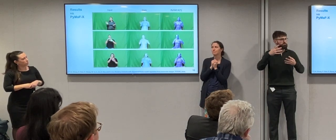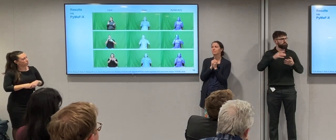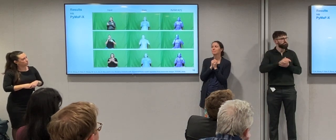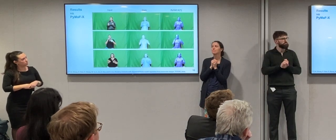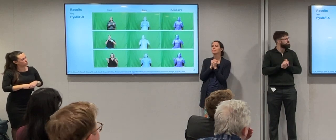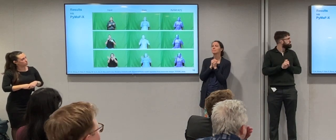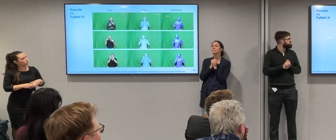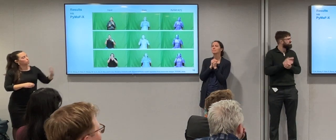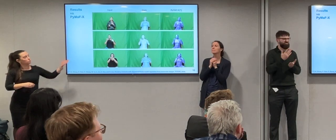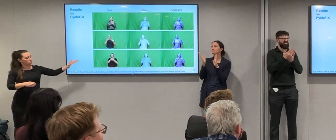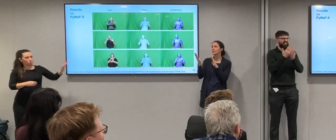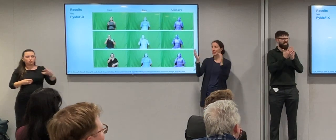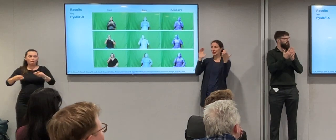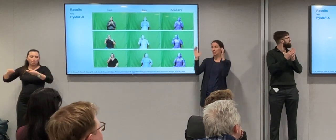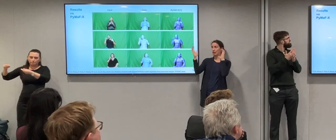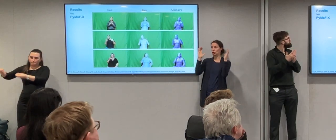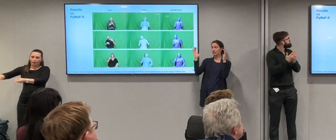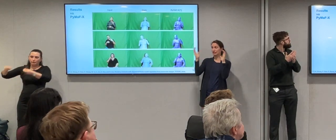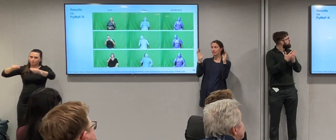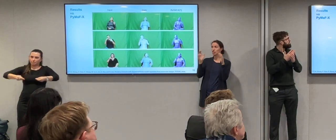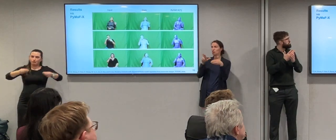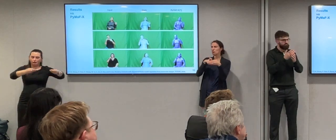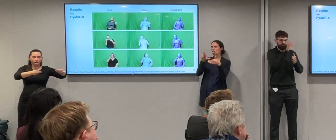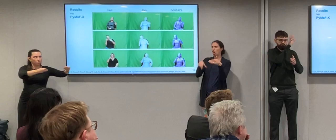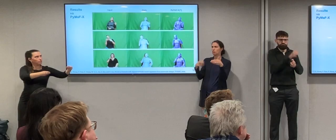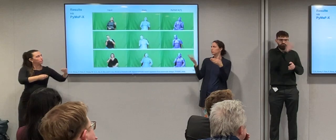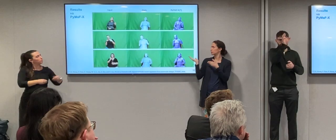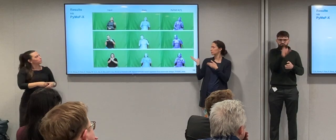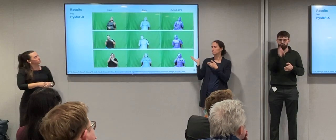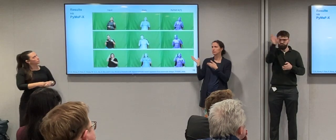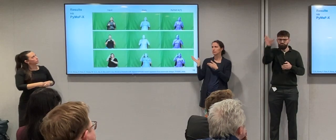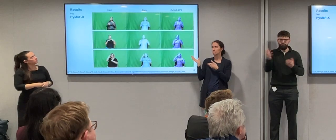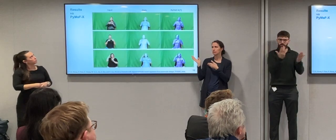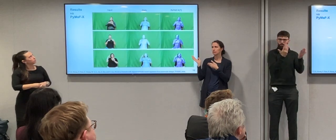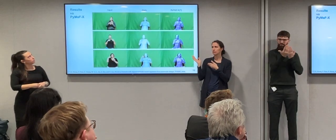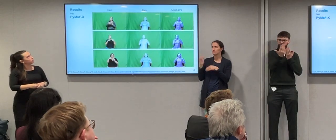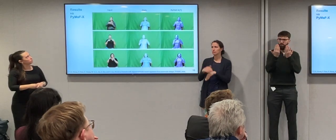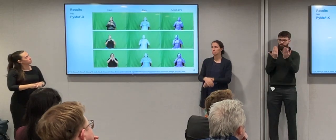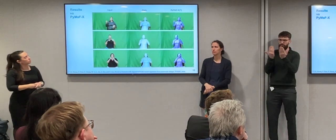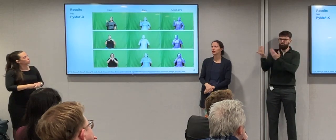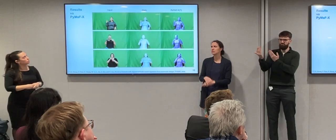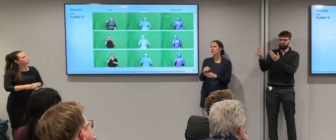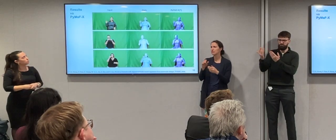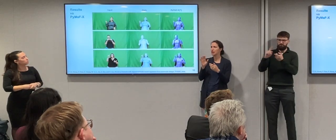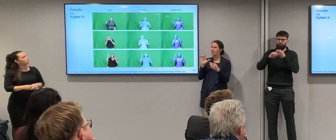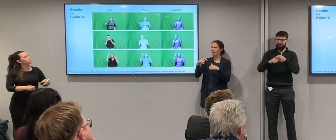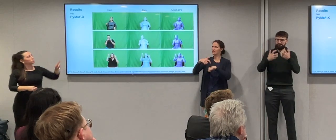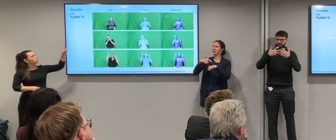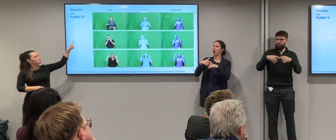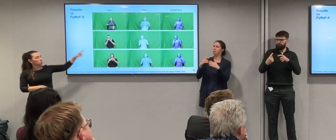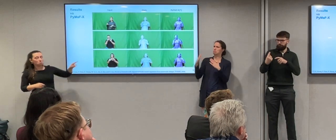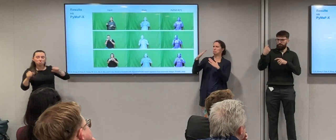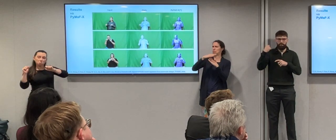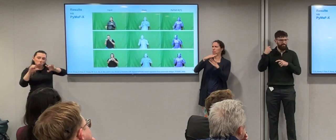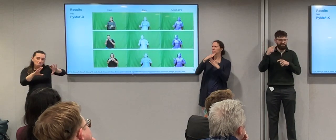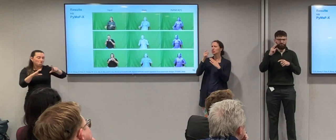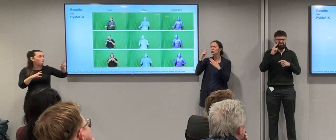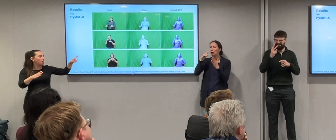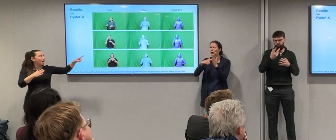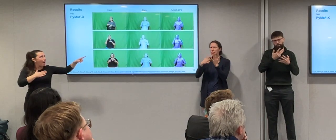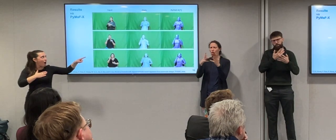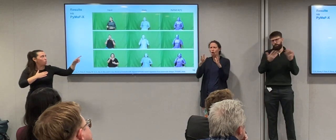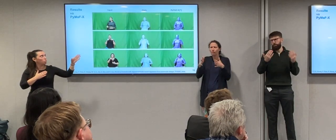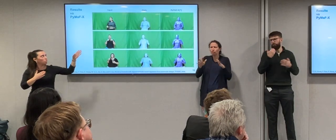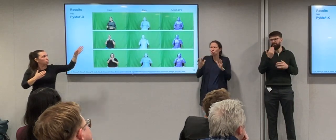these are comparisons basically of the same thing to the state of the art at that time. You could see that there's a lot of jitter